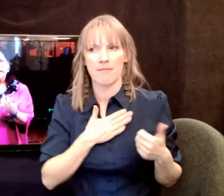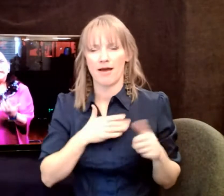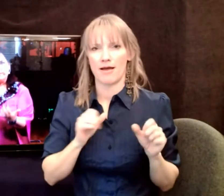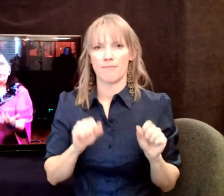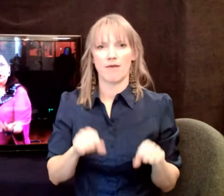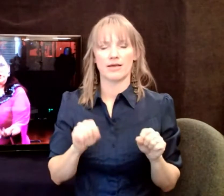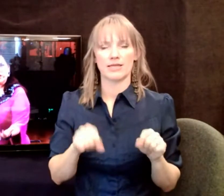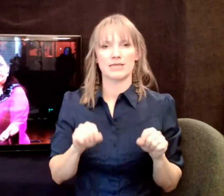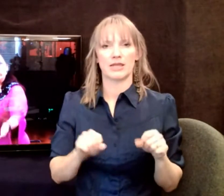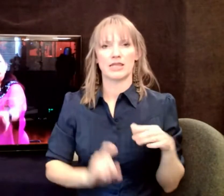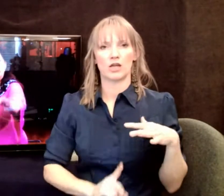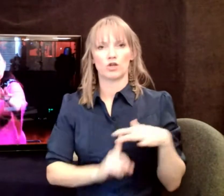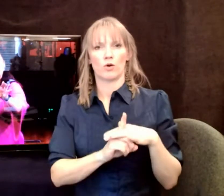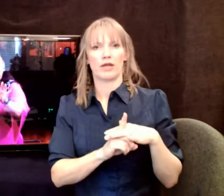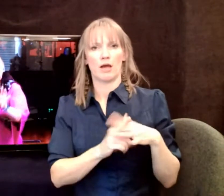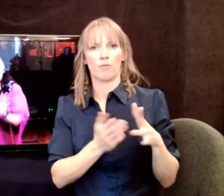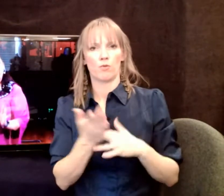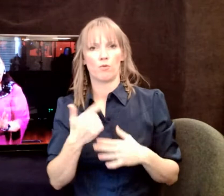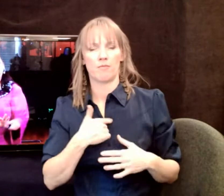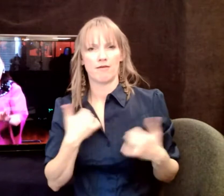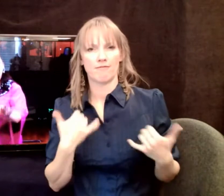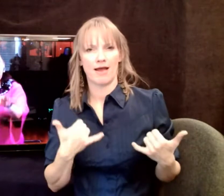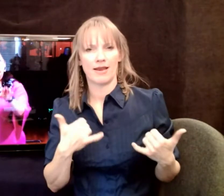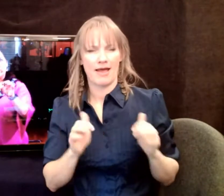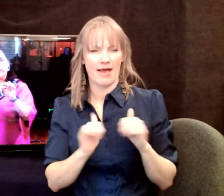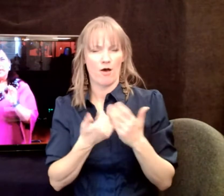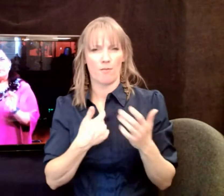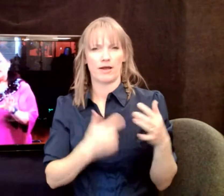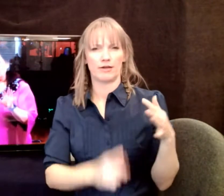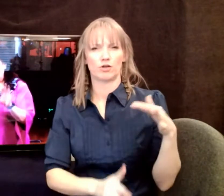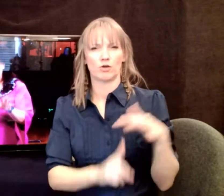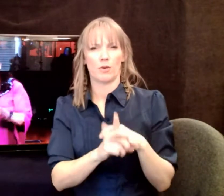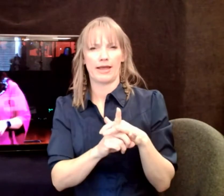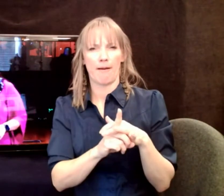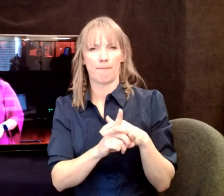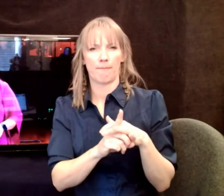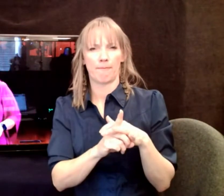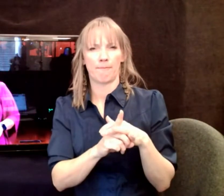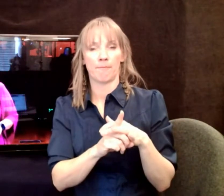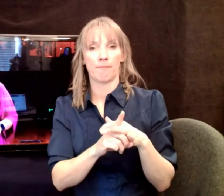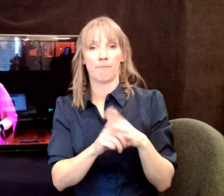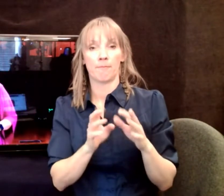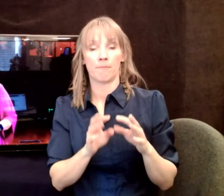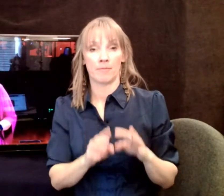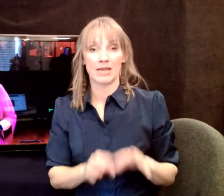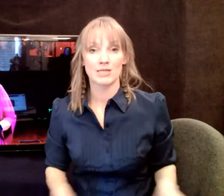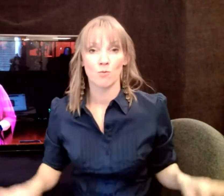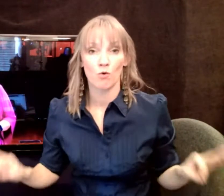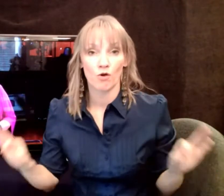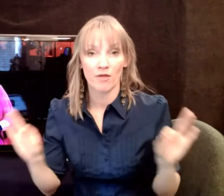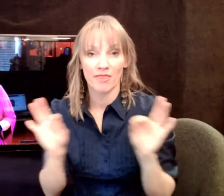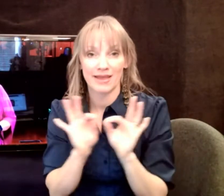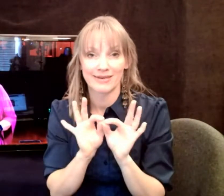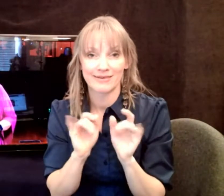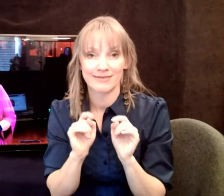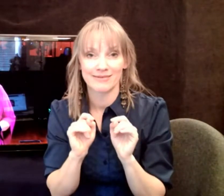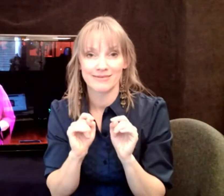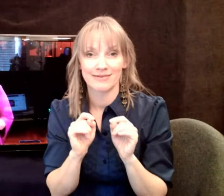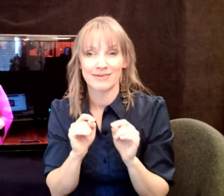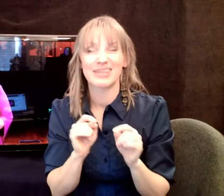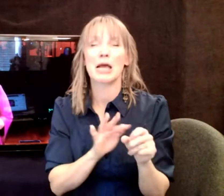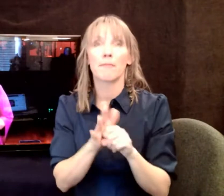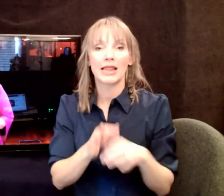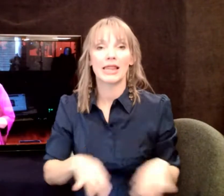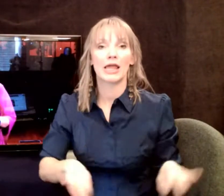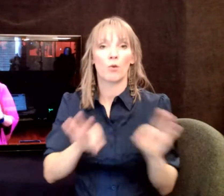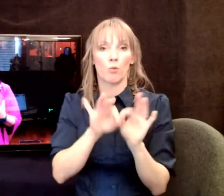emerging through me, and how am I showing up for it? But it's all worth it. It's all completely worth it for us